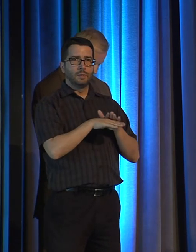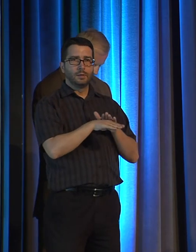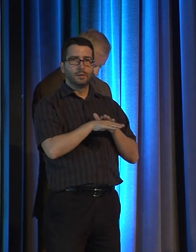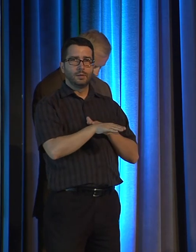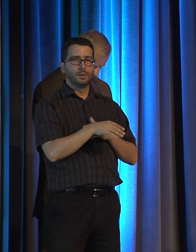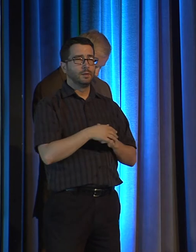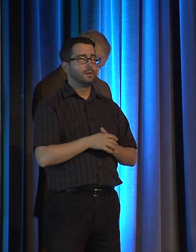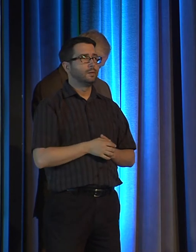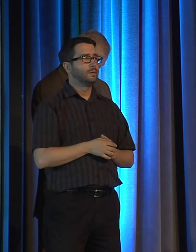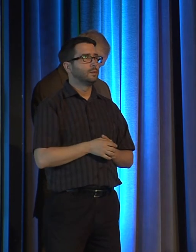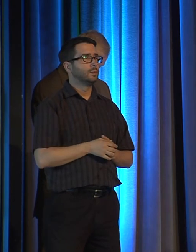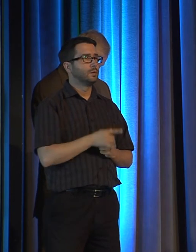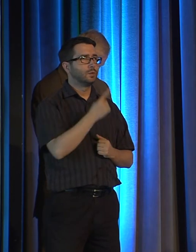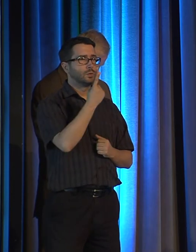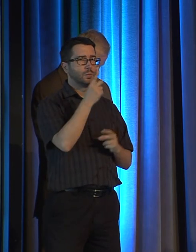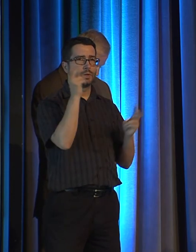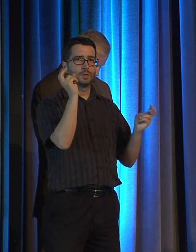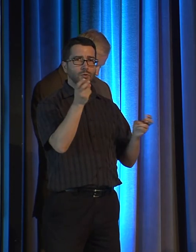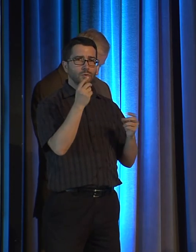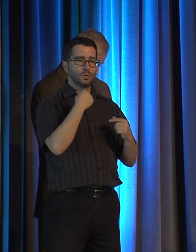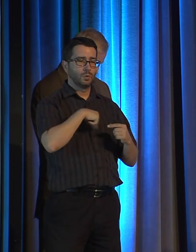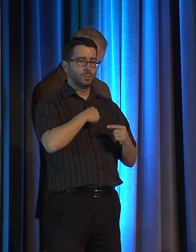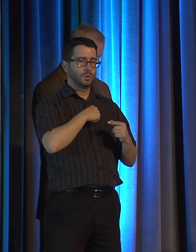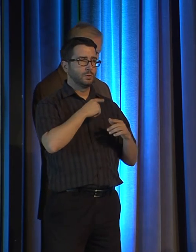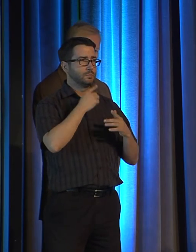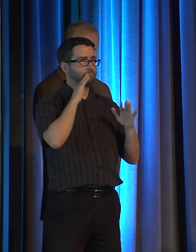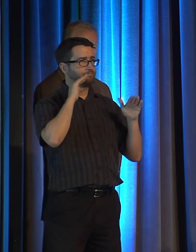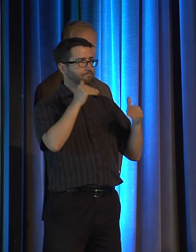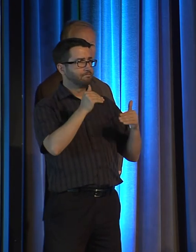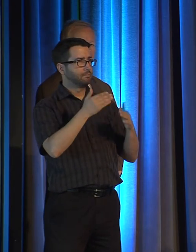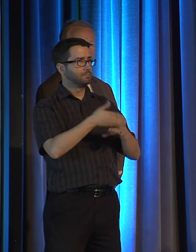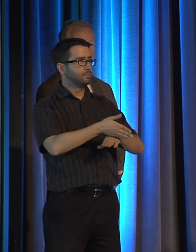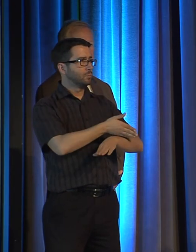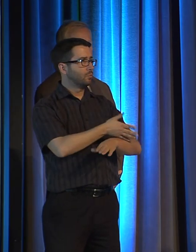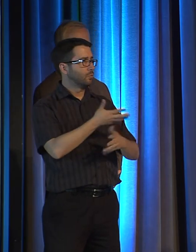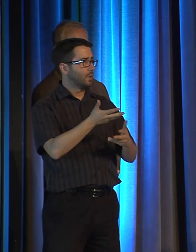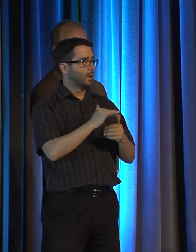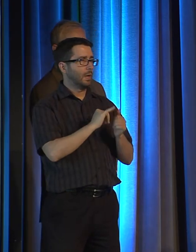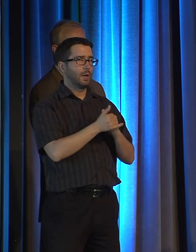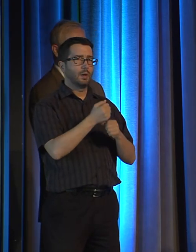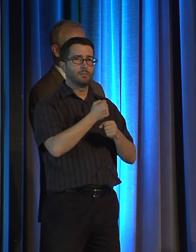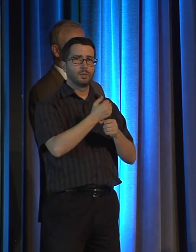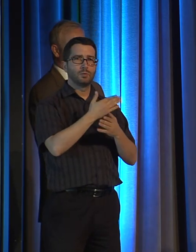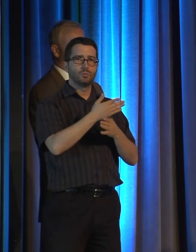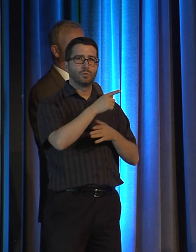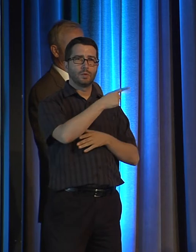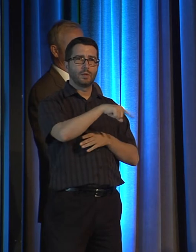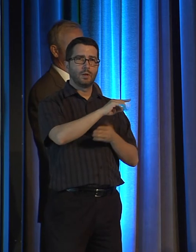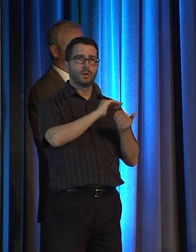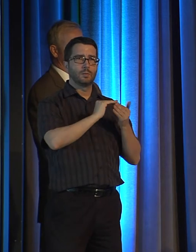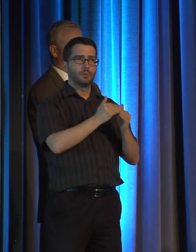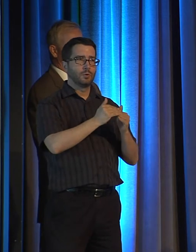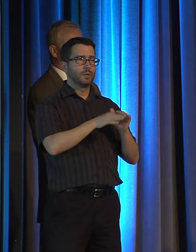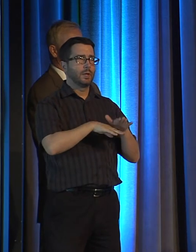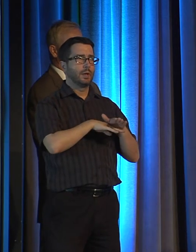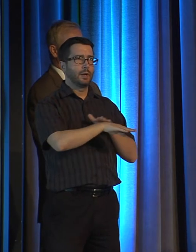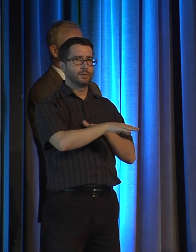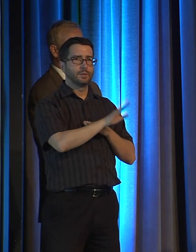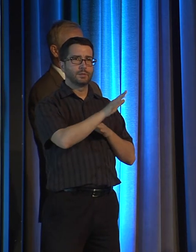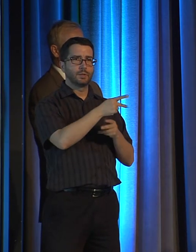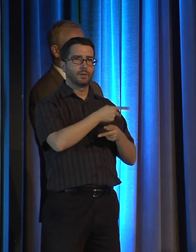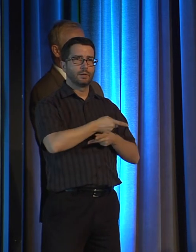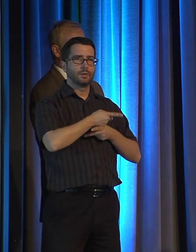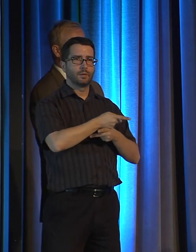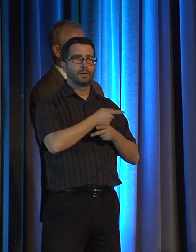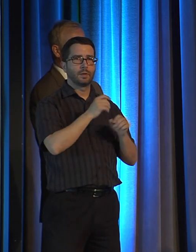issues that we are focusing on is how do we make sure that people have access in their community to the care that they need.